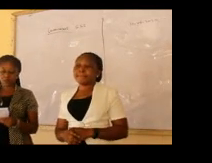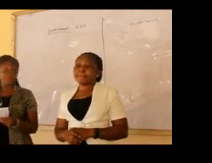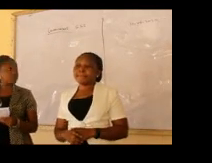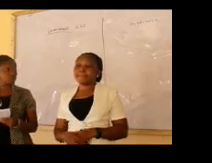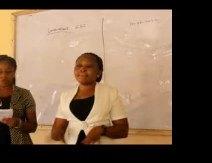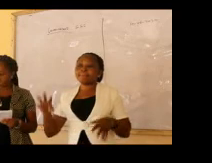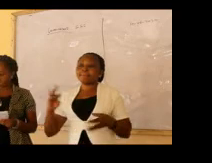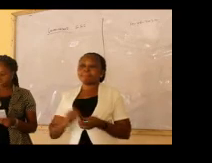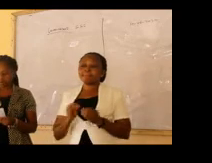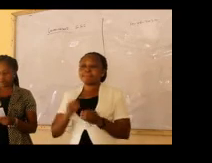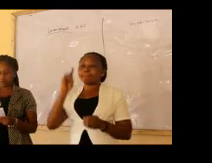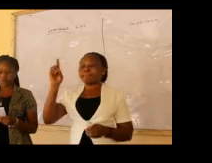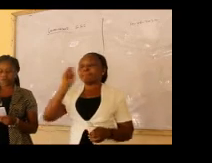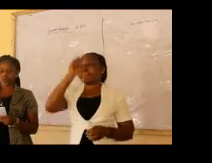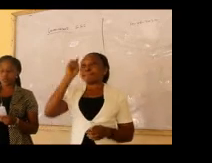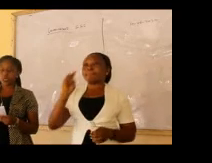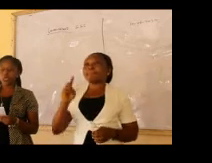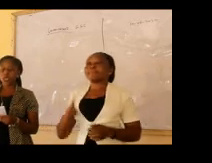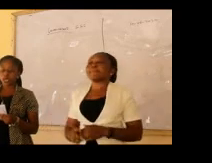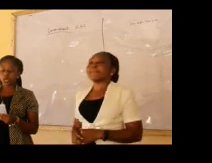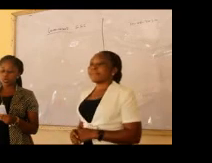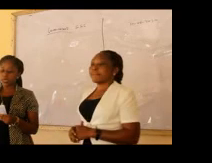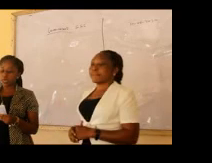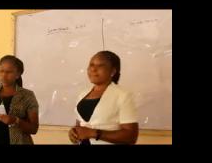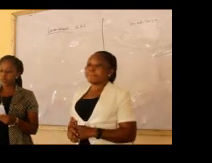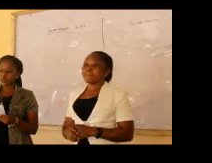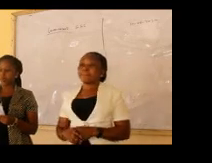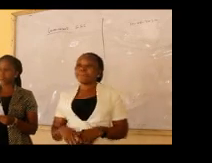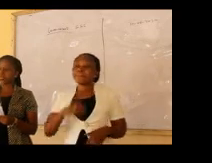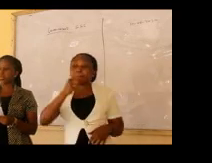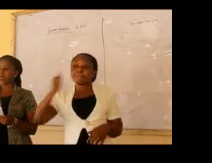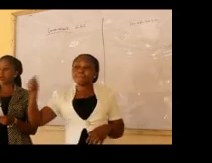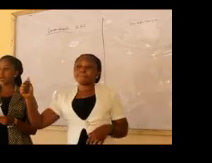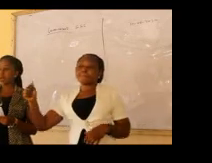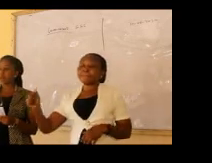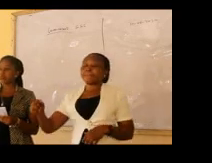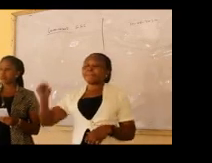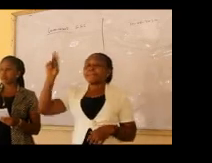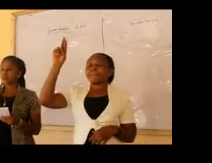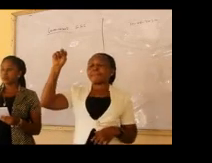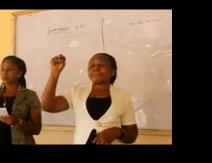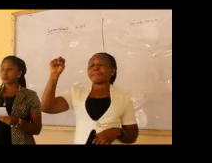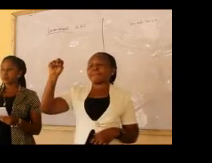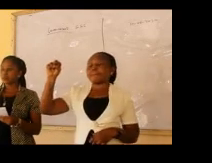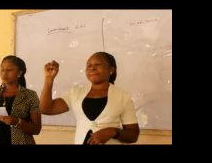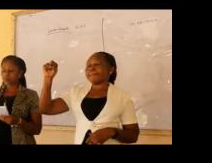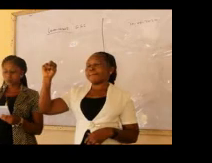So the first question here is a unicameral legislature